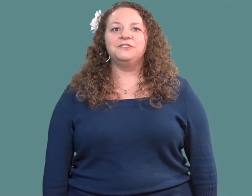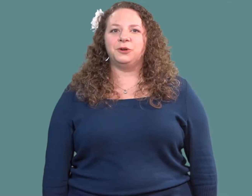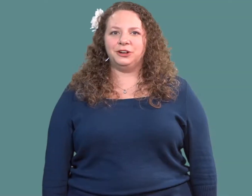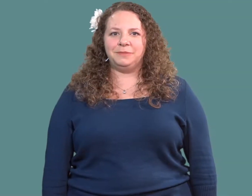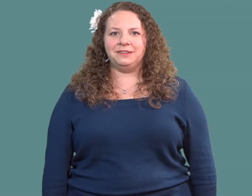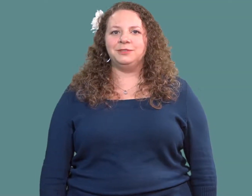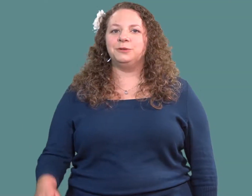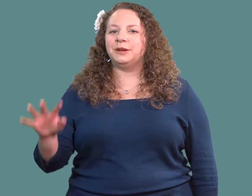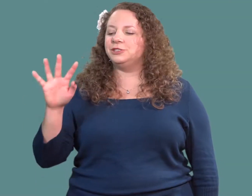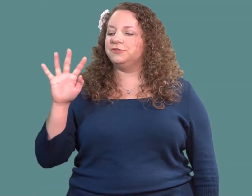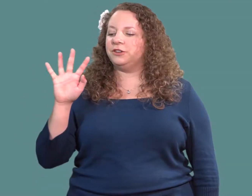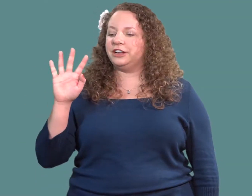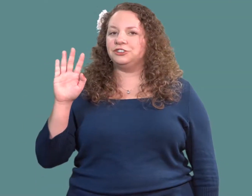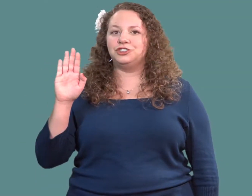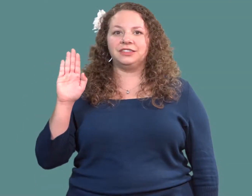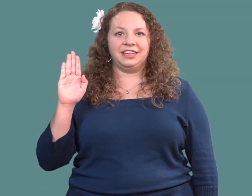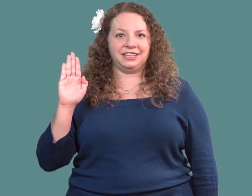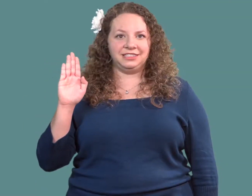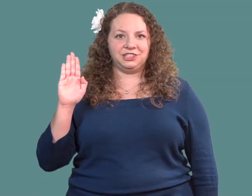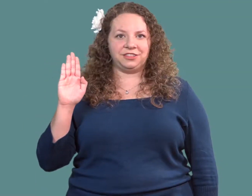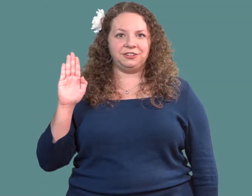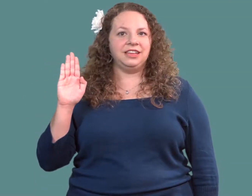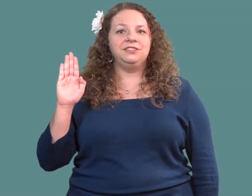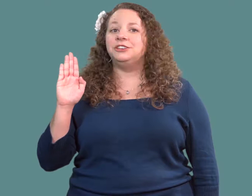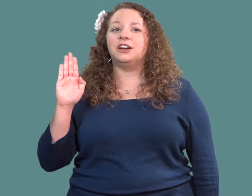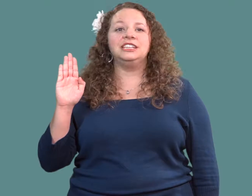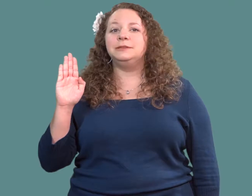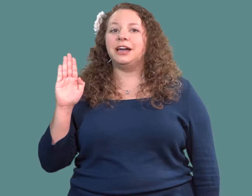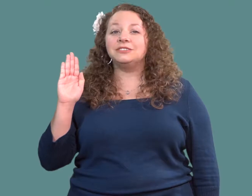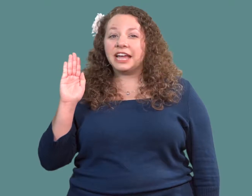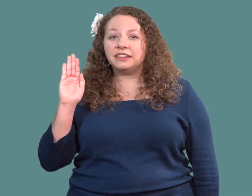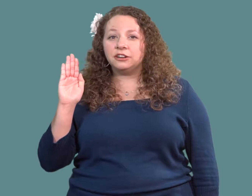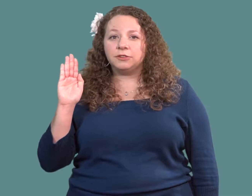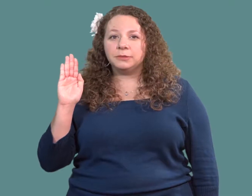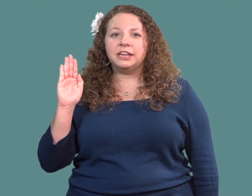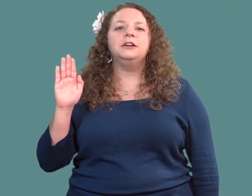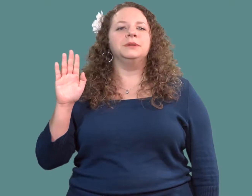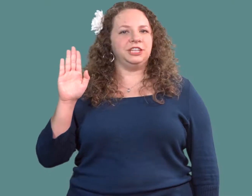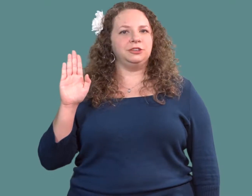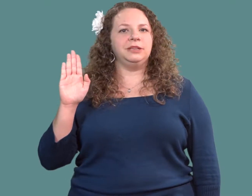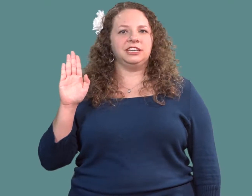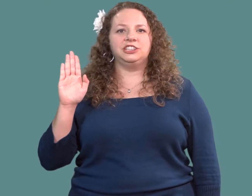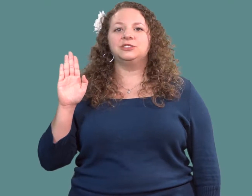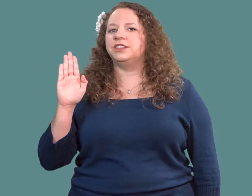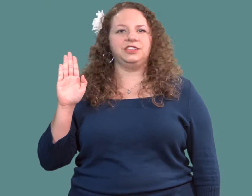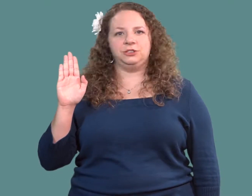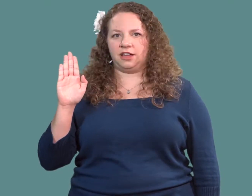For your B, you will rest your four fingers gently against each other. They do not need to be held tightly or firmly, but they should be touching so that they do not look